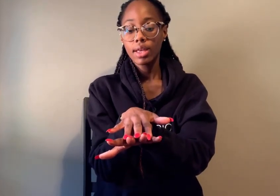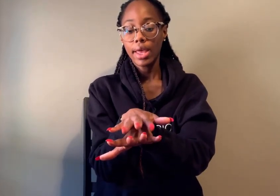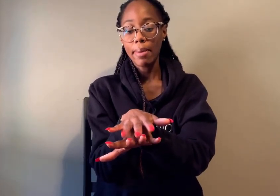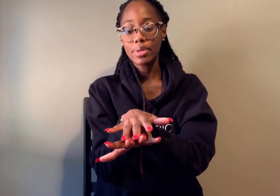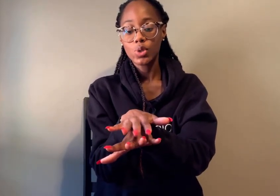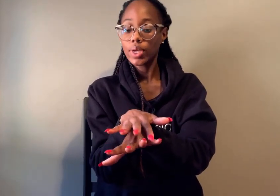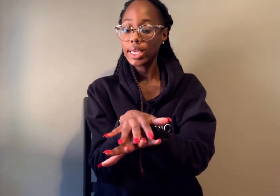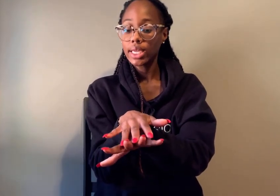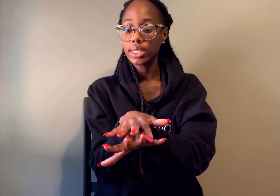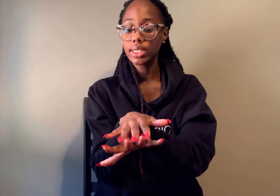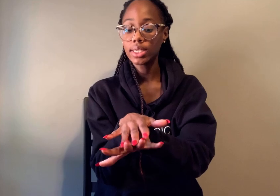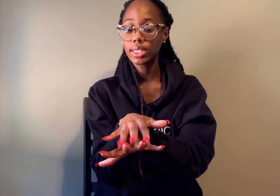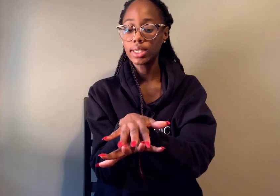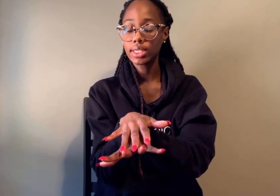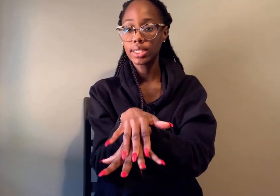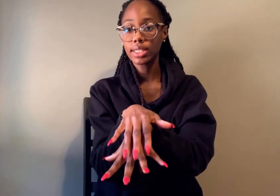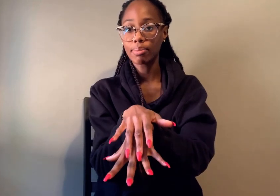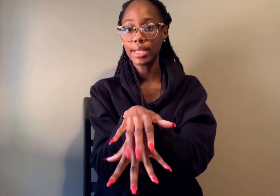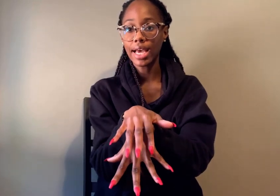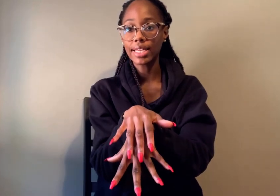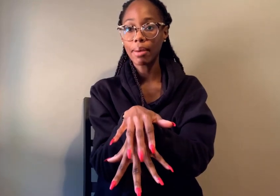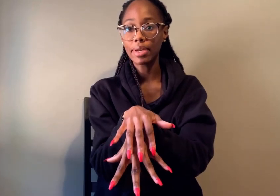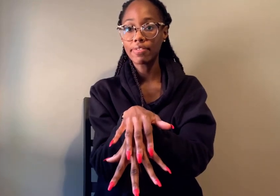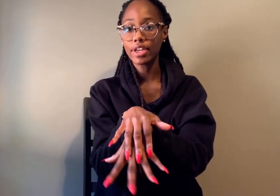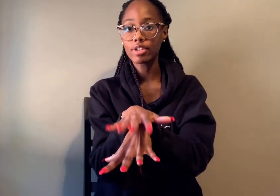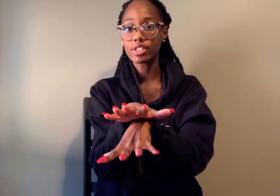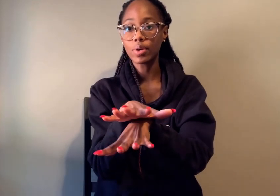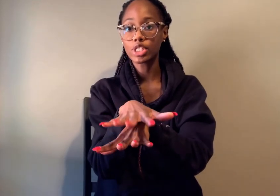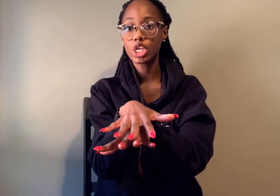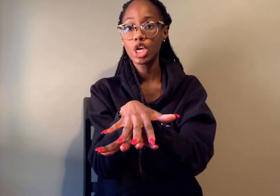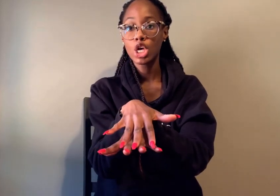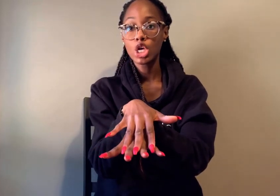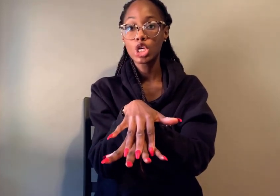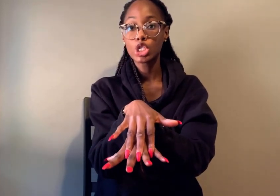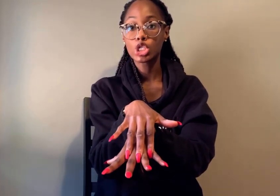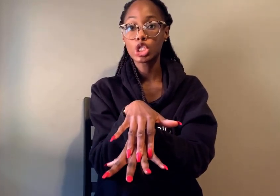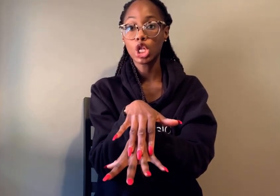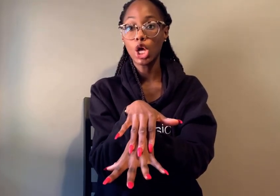in between my non-dominant fingers. So it's slow.